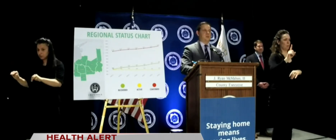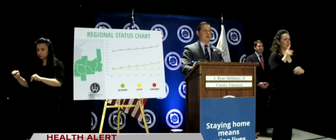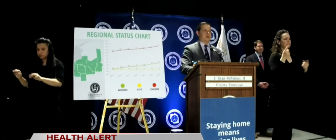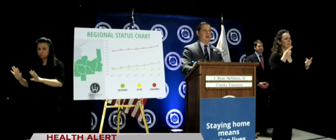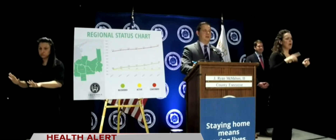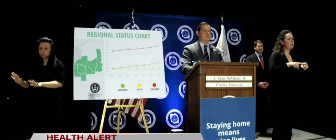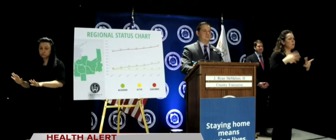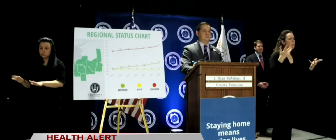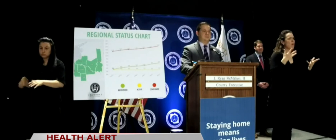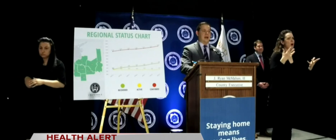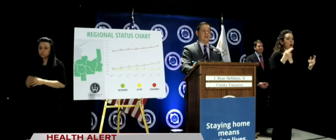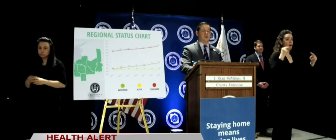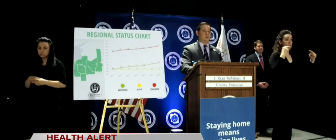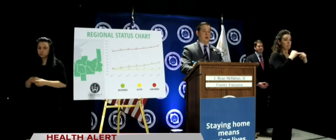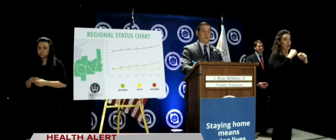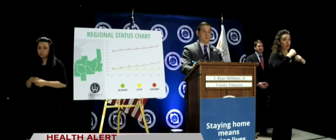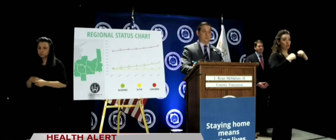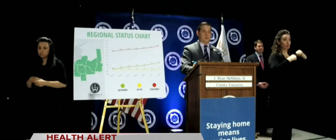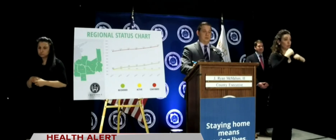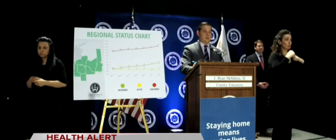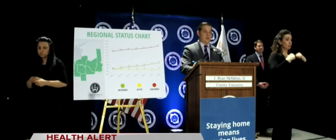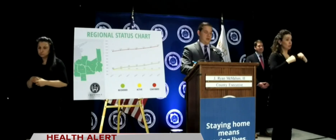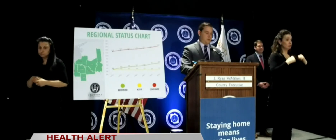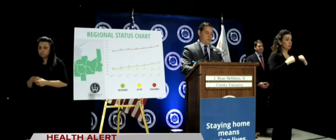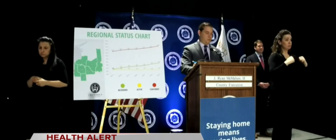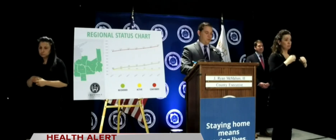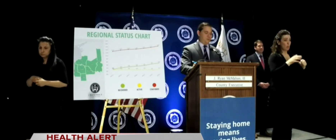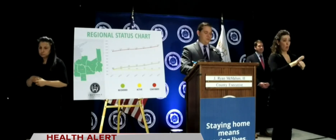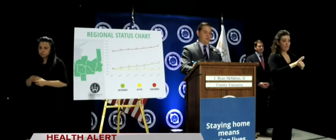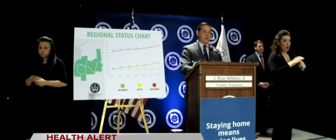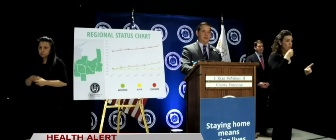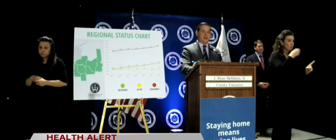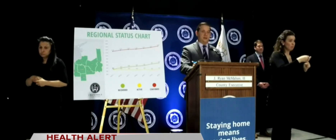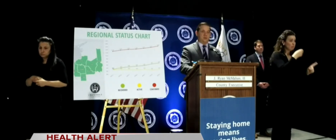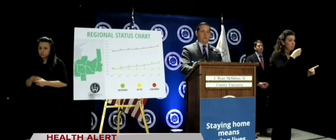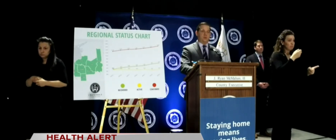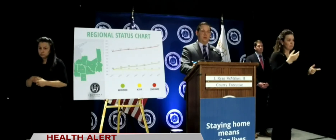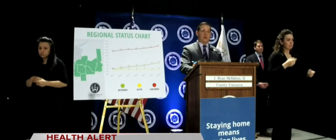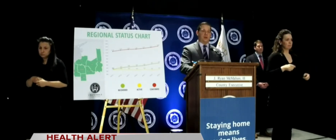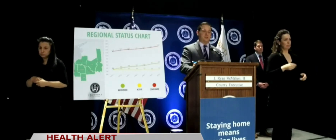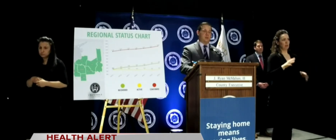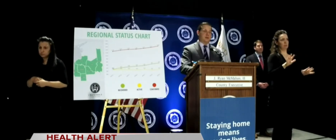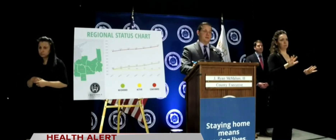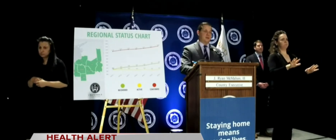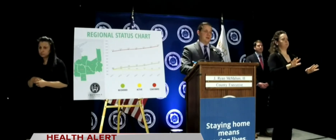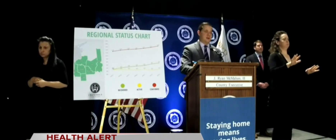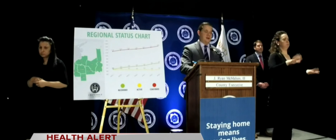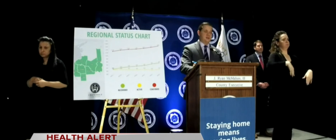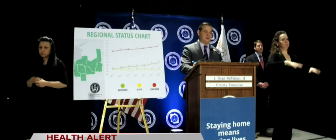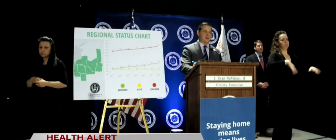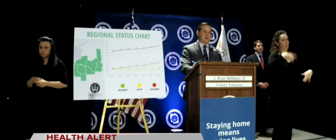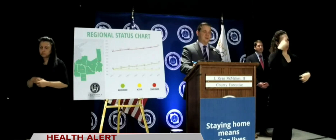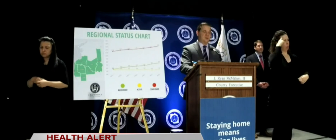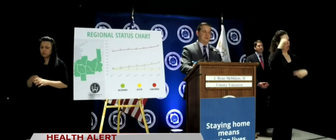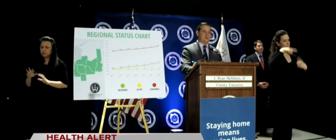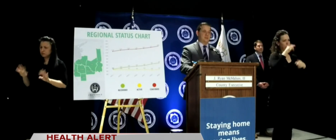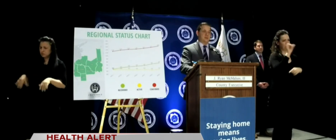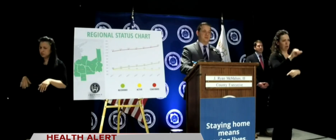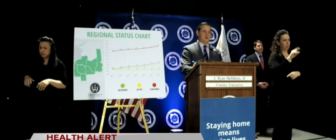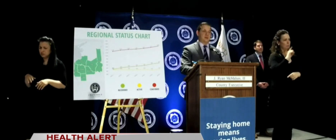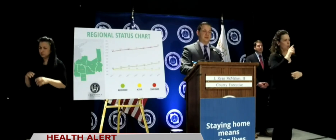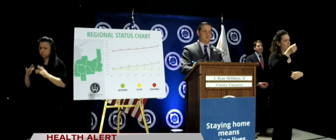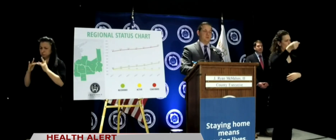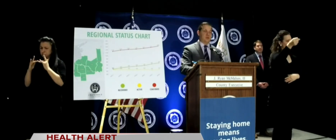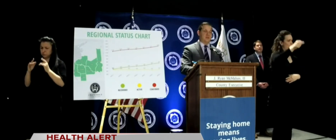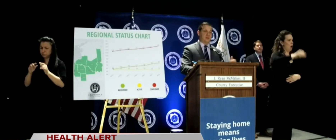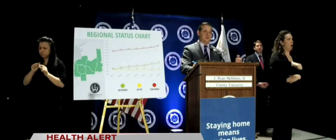this a little bit. I don't know. We've been so inundated with the public health aspect. Certainly, if you had stimulus